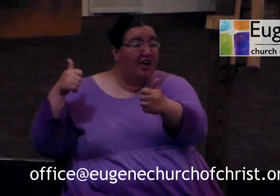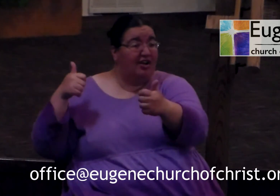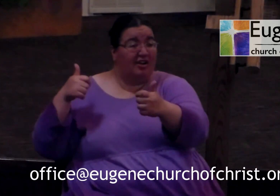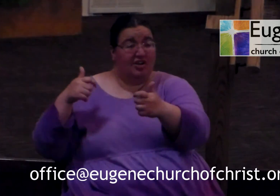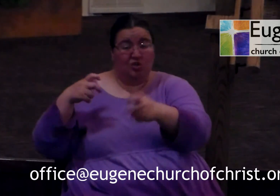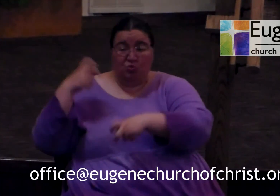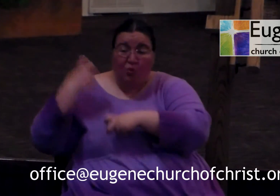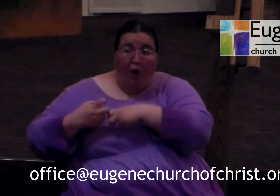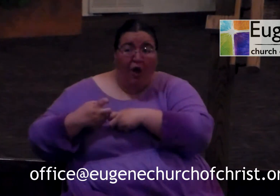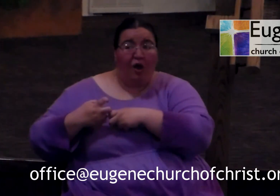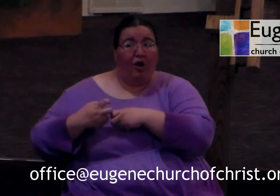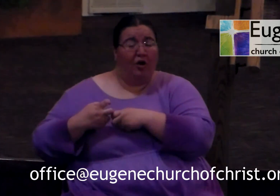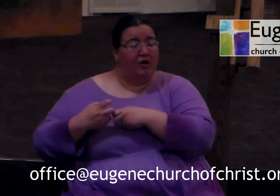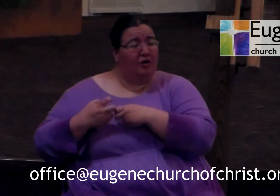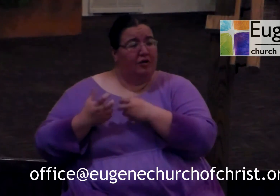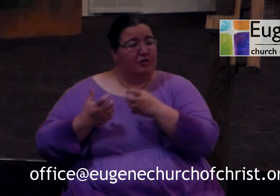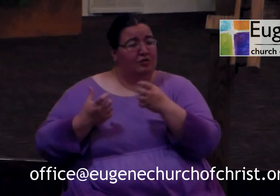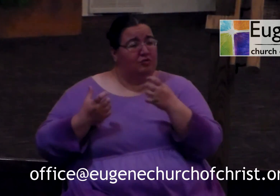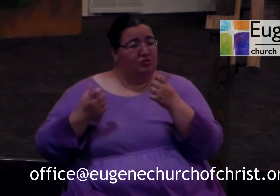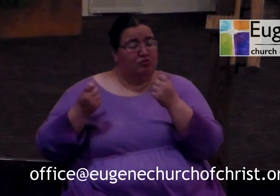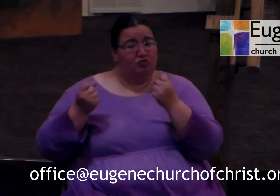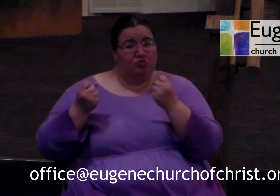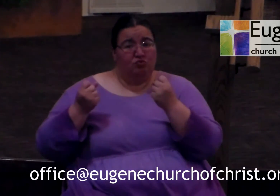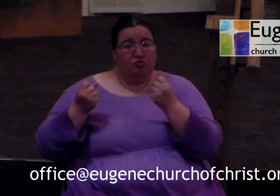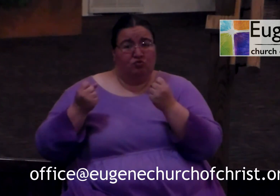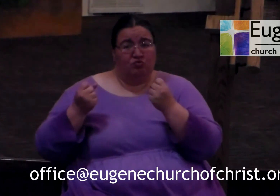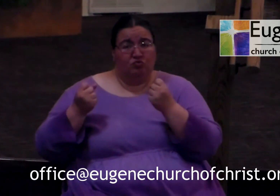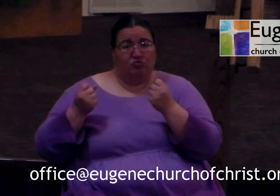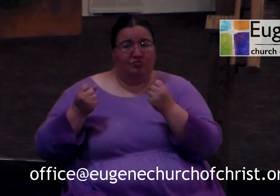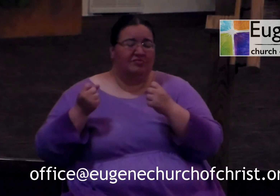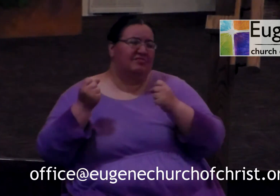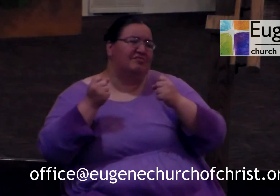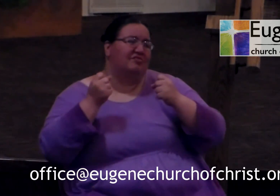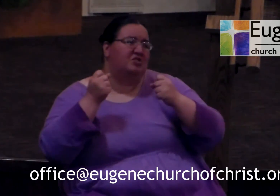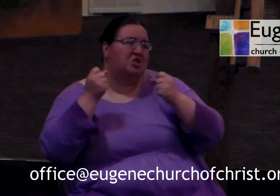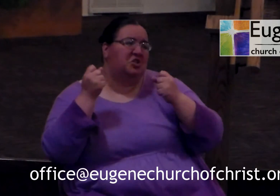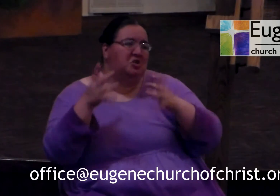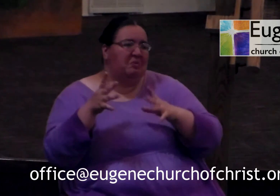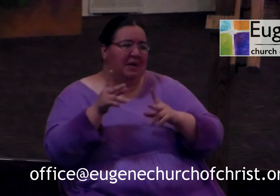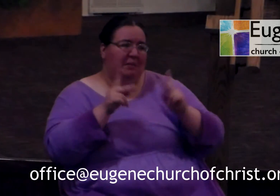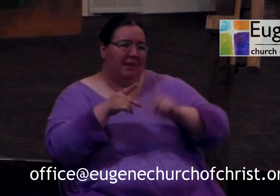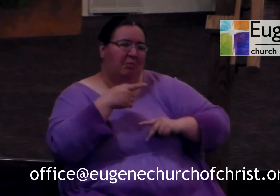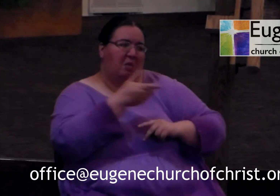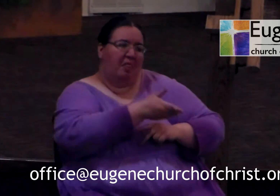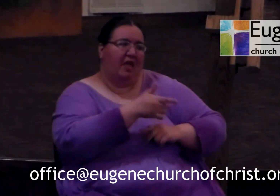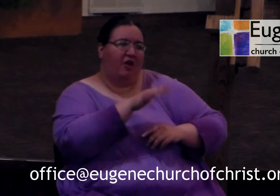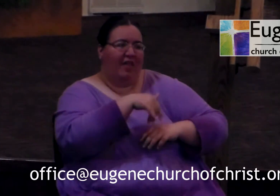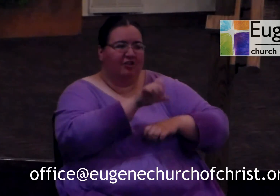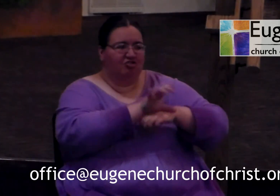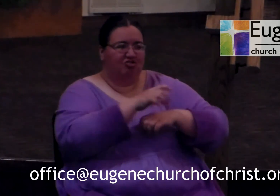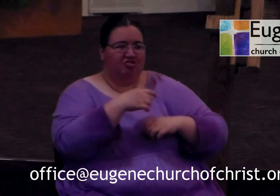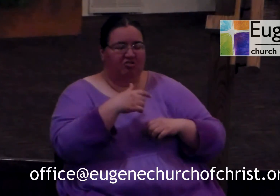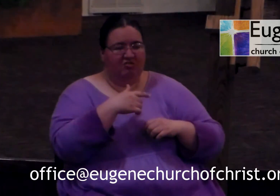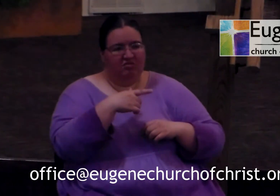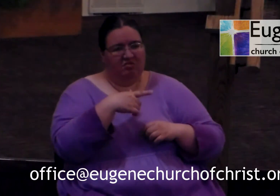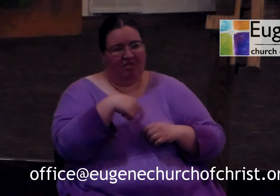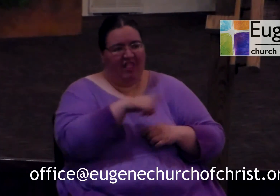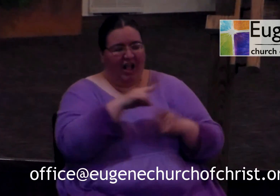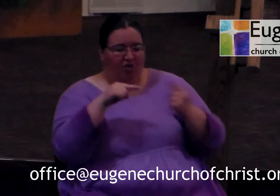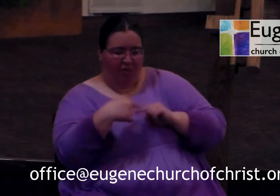too many obnoxious people at that church. People have wronged me, people don't care about me. I was there, I